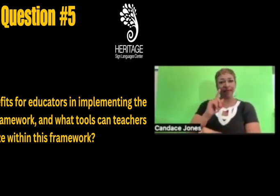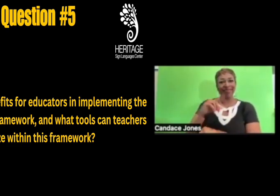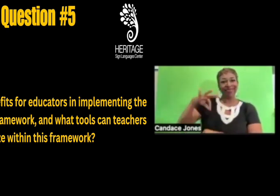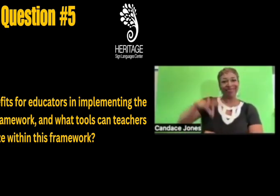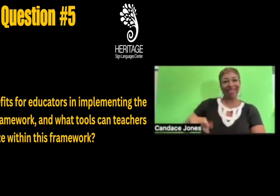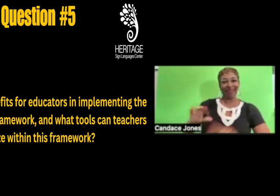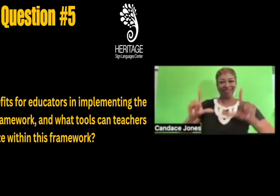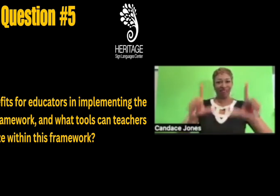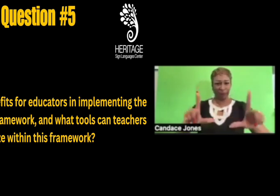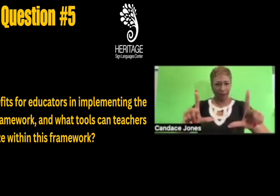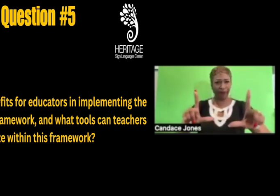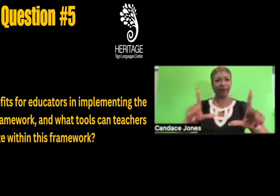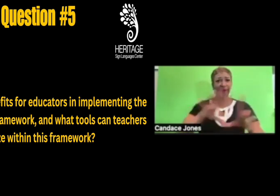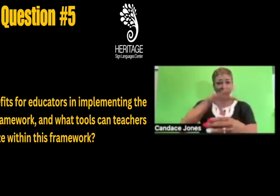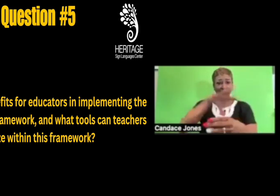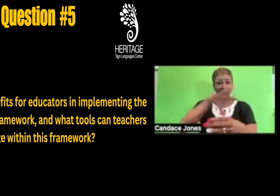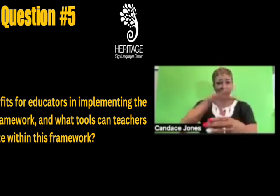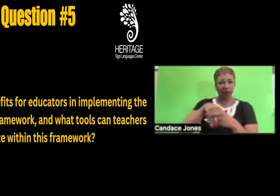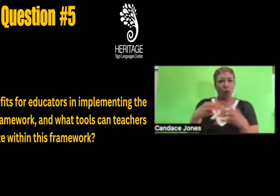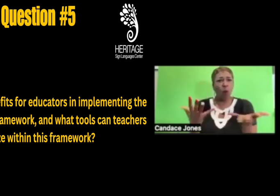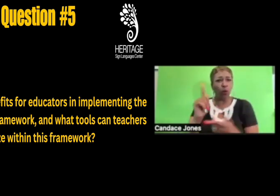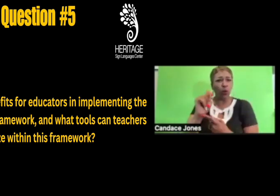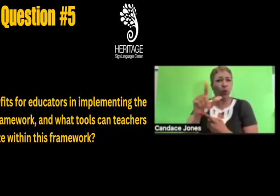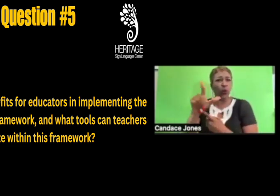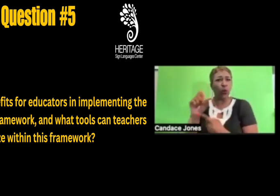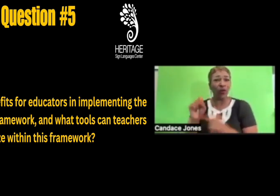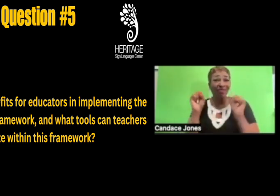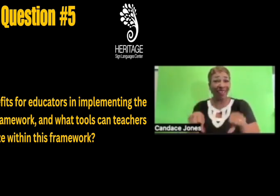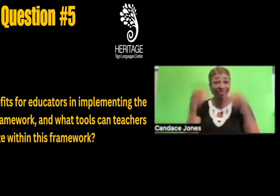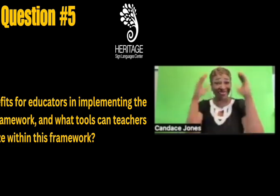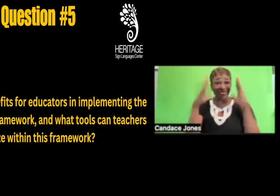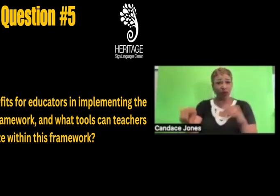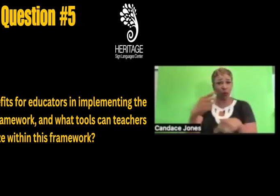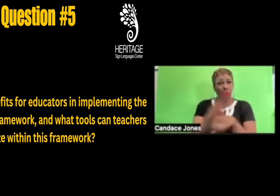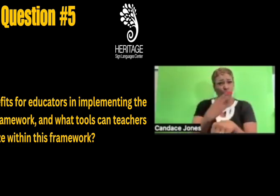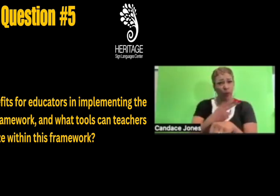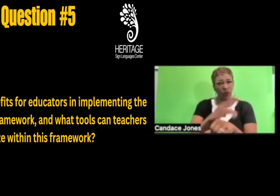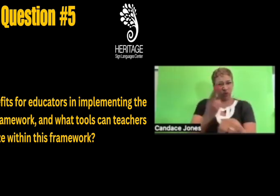How can we use this framework and what can teachers use within the framework